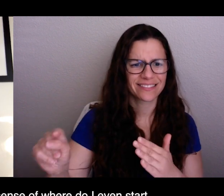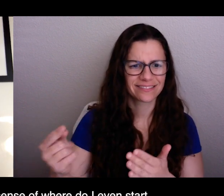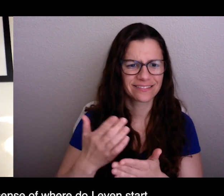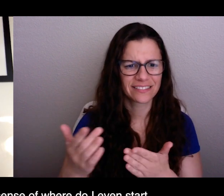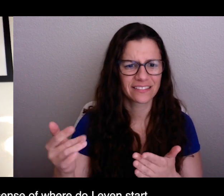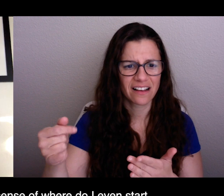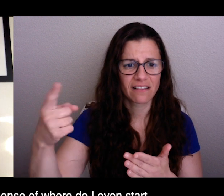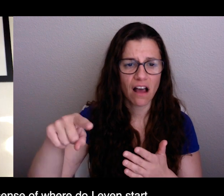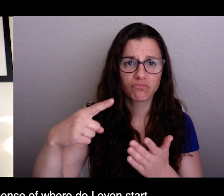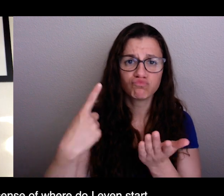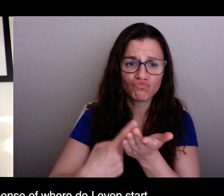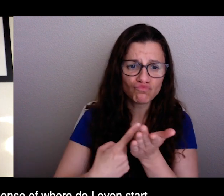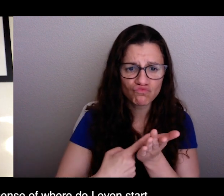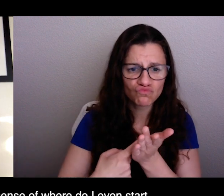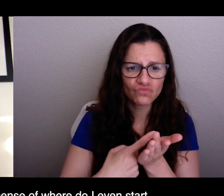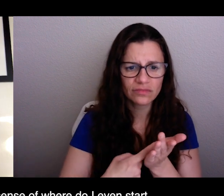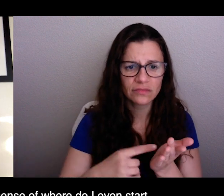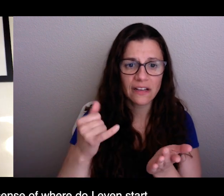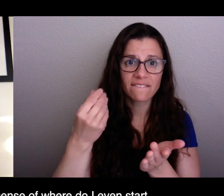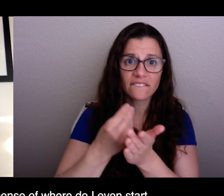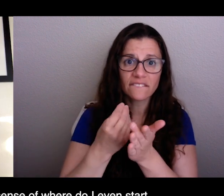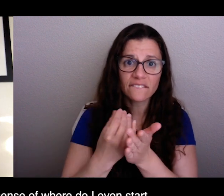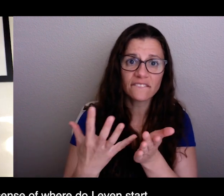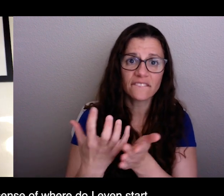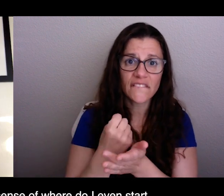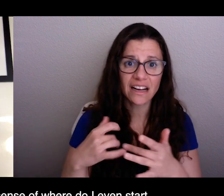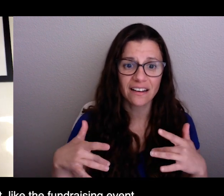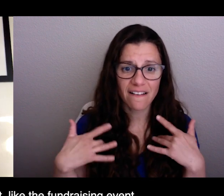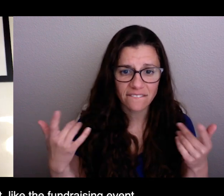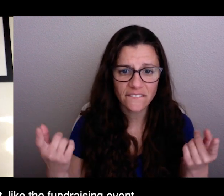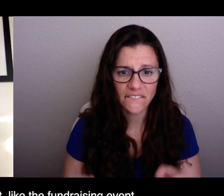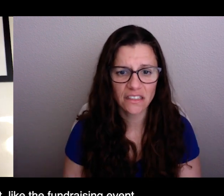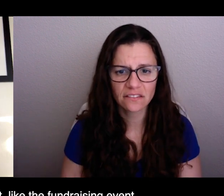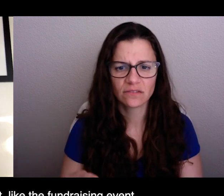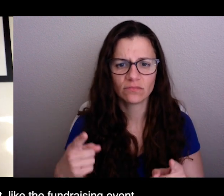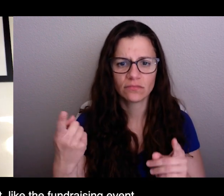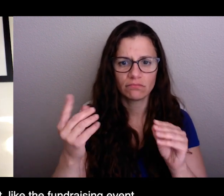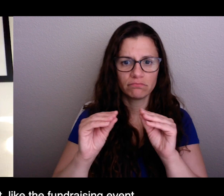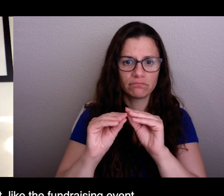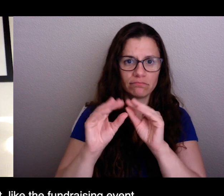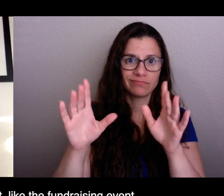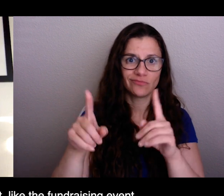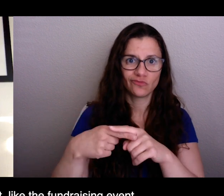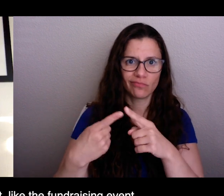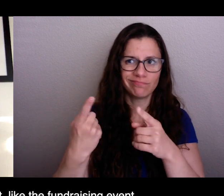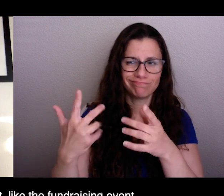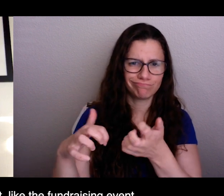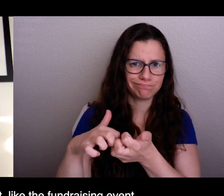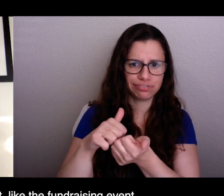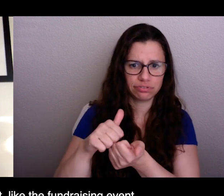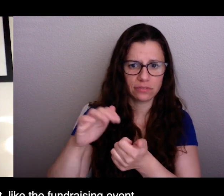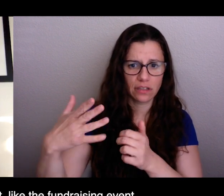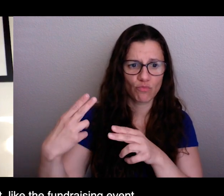do I even start? And I was worried because these things that they were talking about, like the fundraising